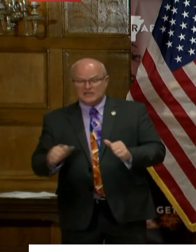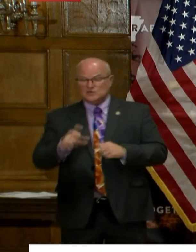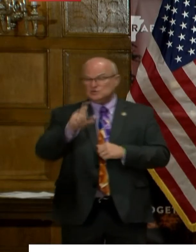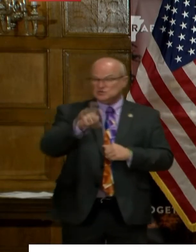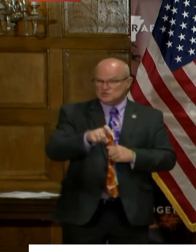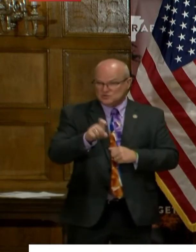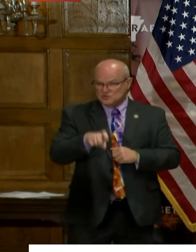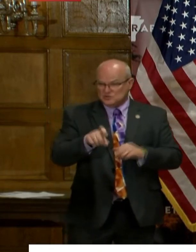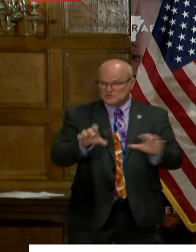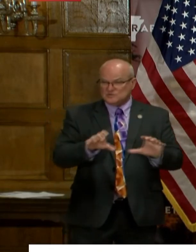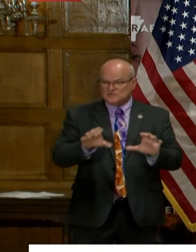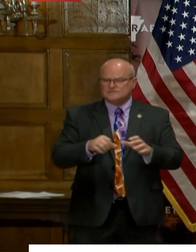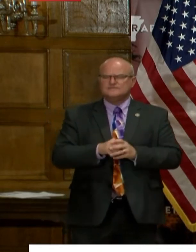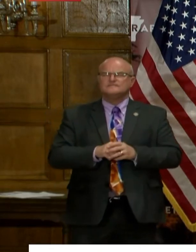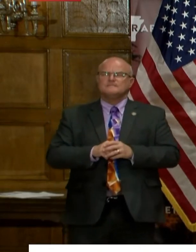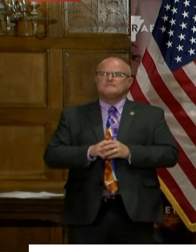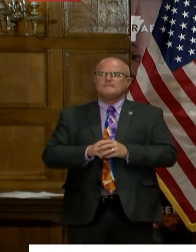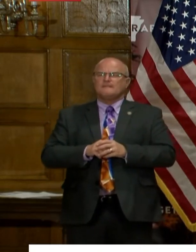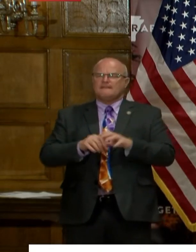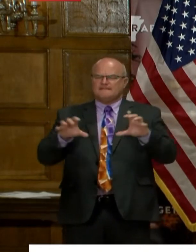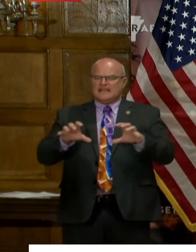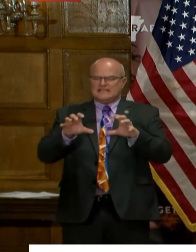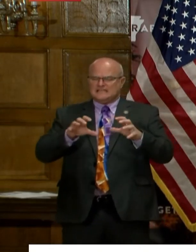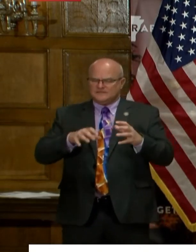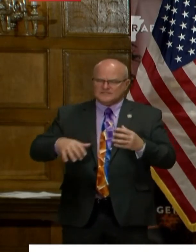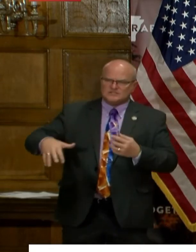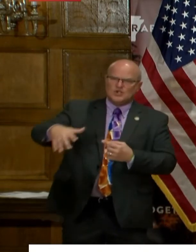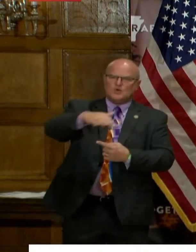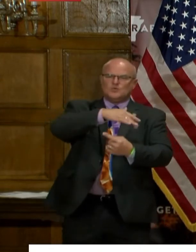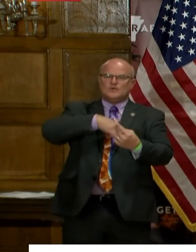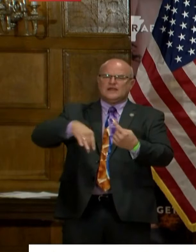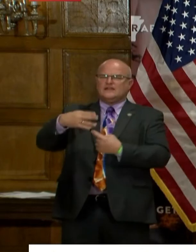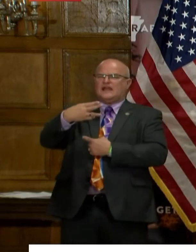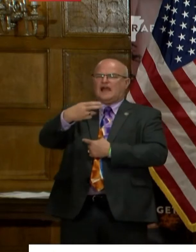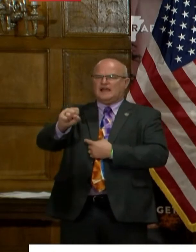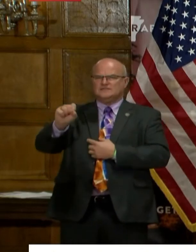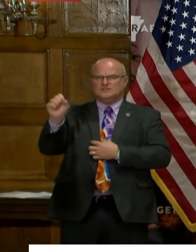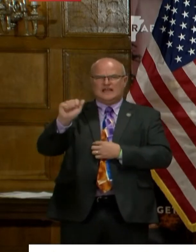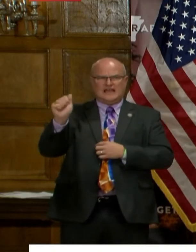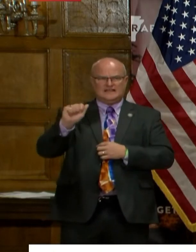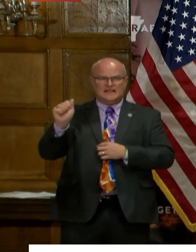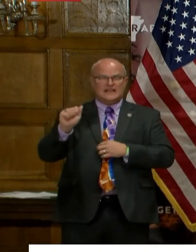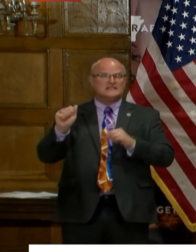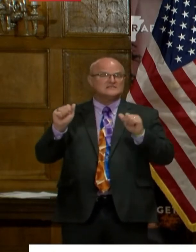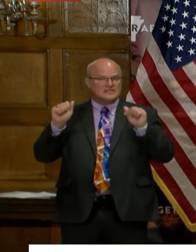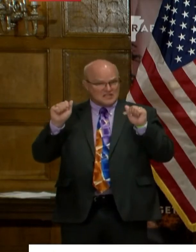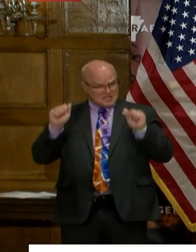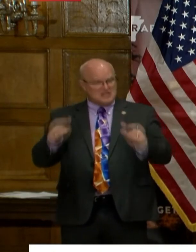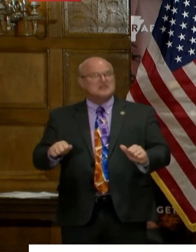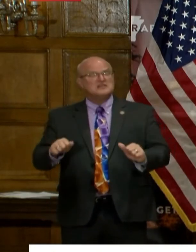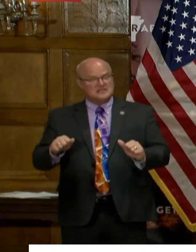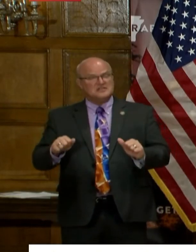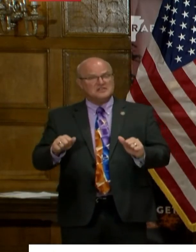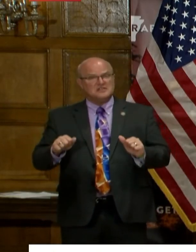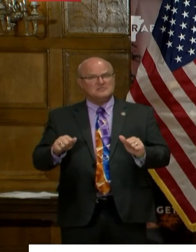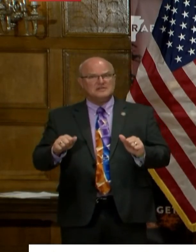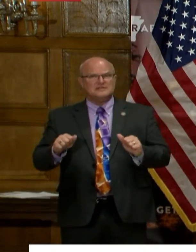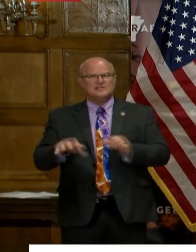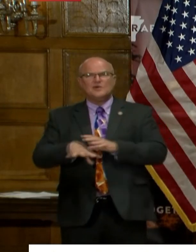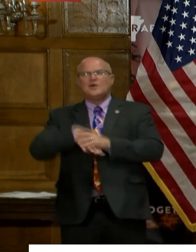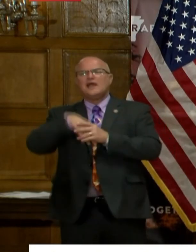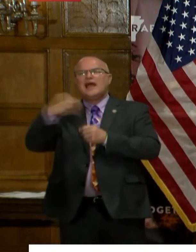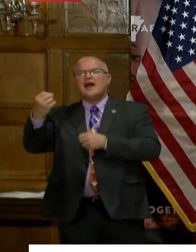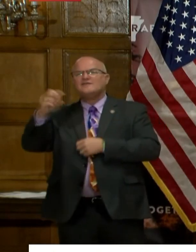And the activities that surround high school athletics could be going out for